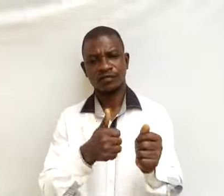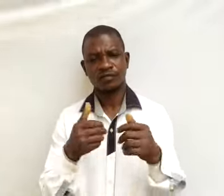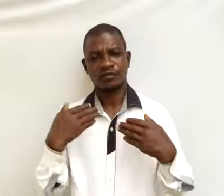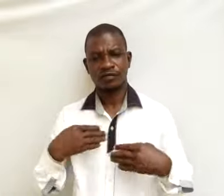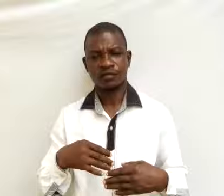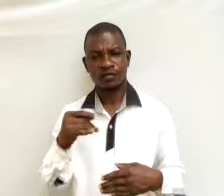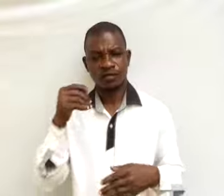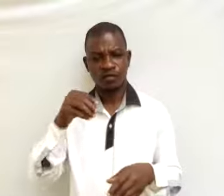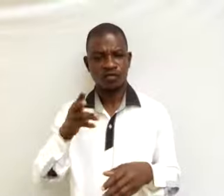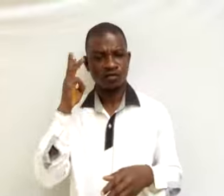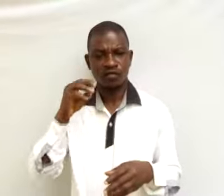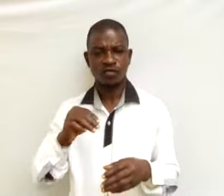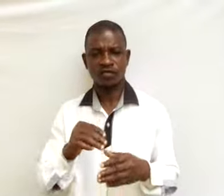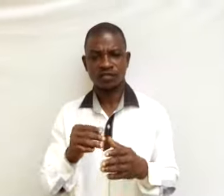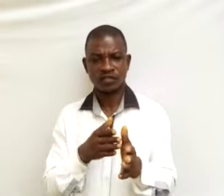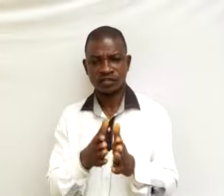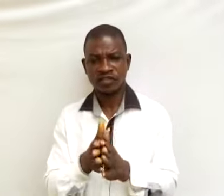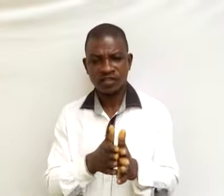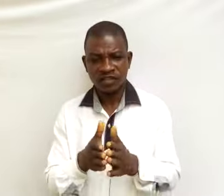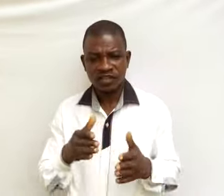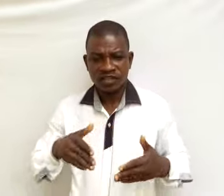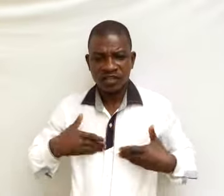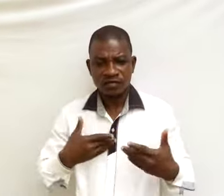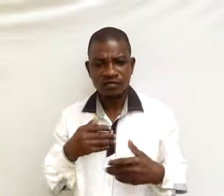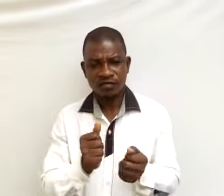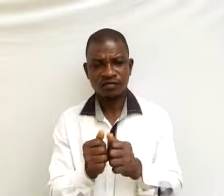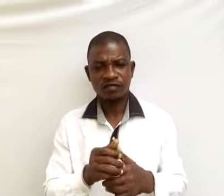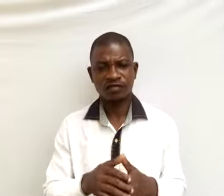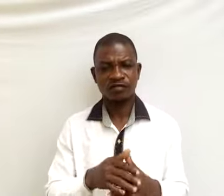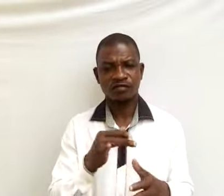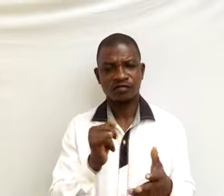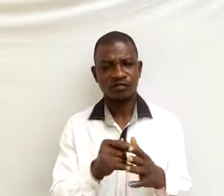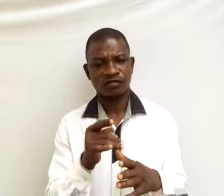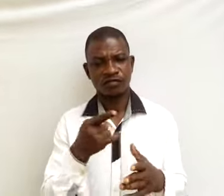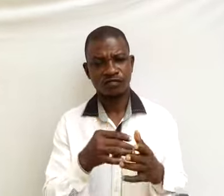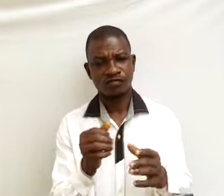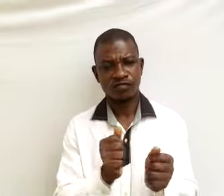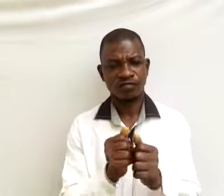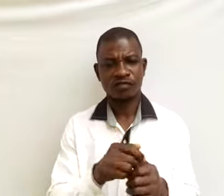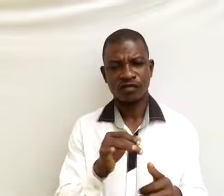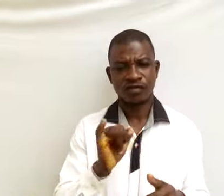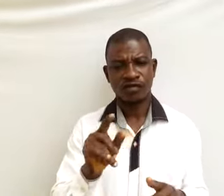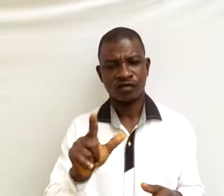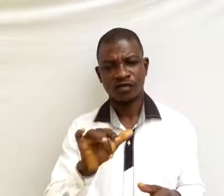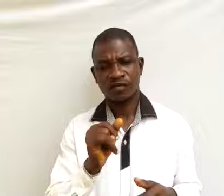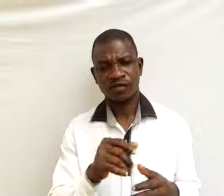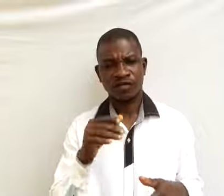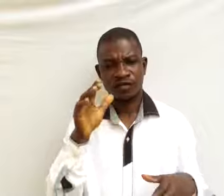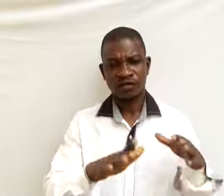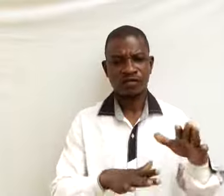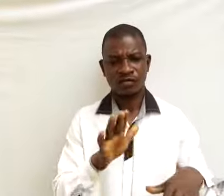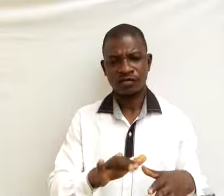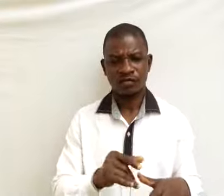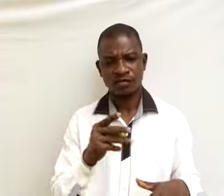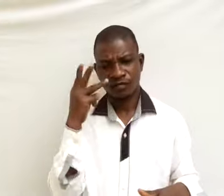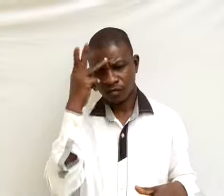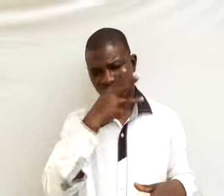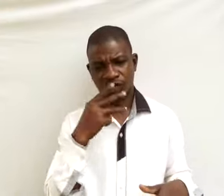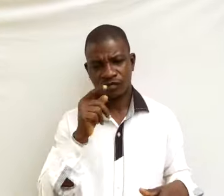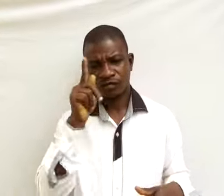was impressed with the feat which went along with the hilarious drumming. WASC June 2018, which